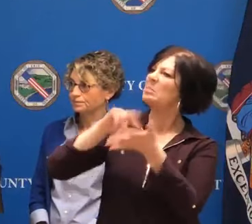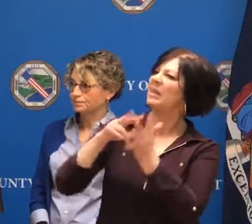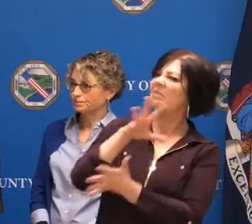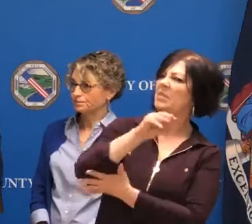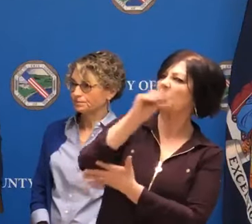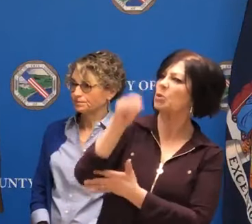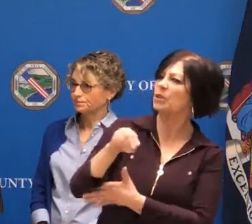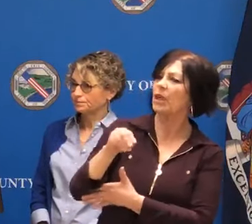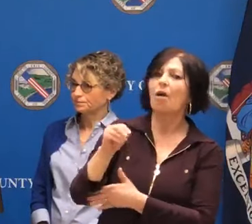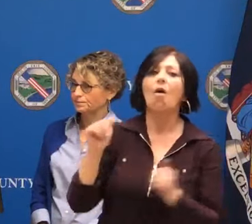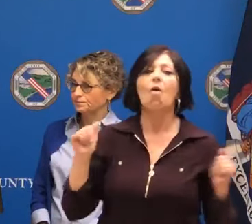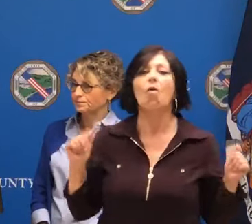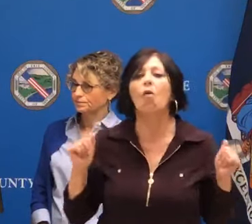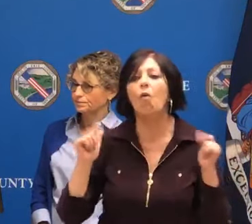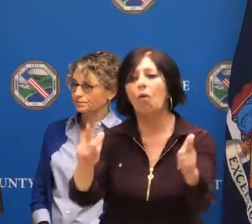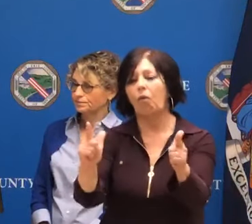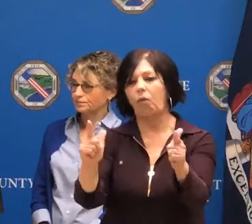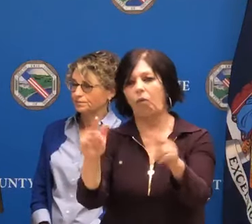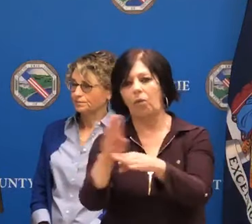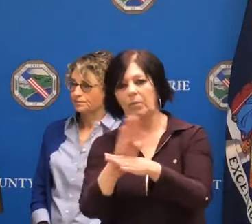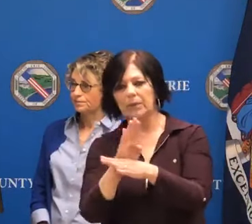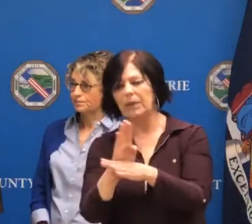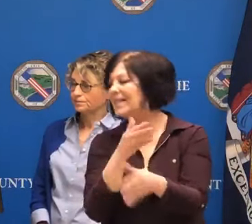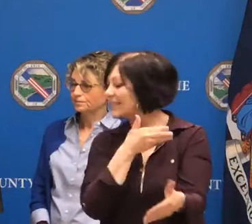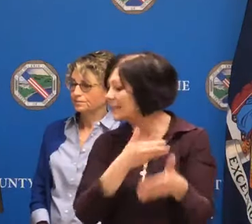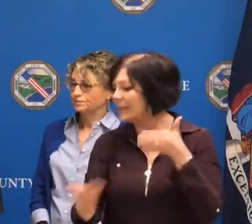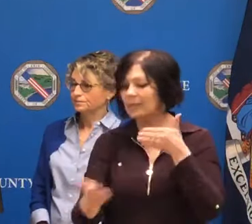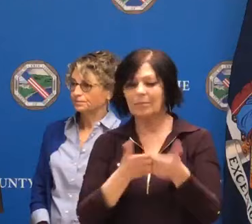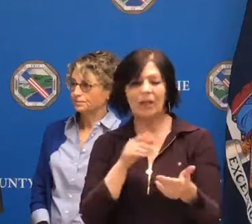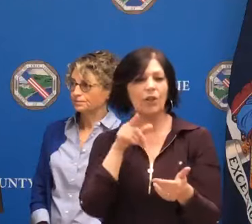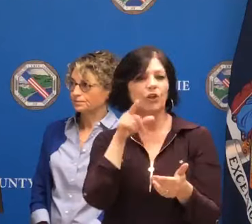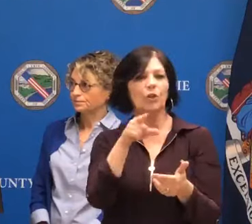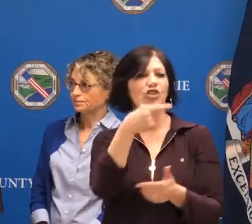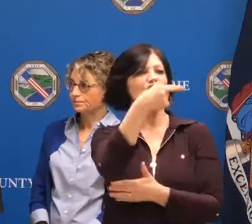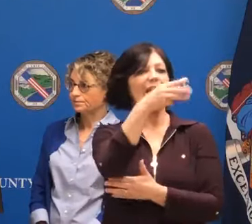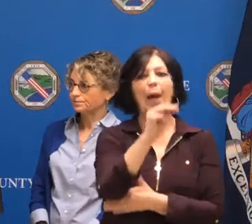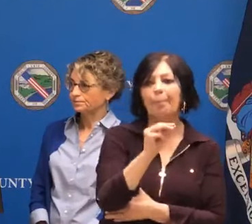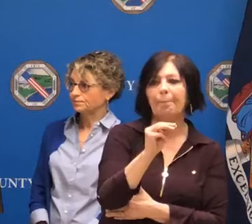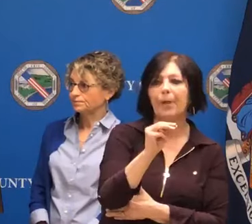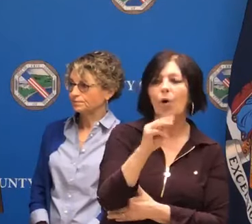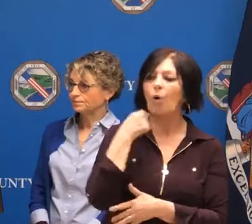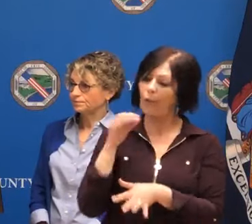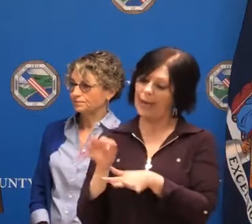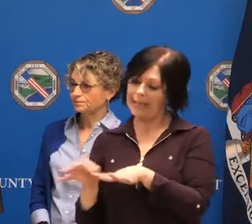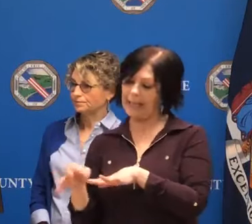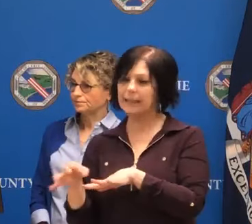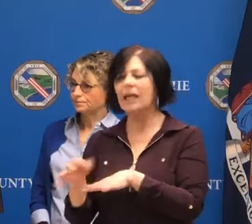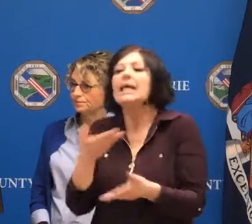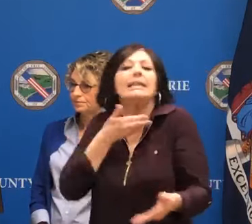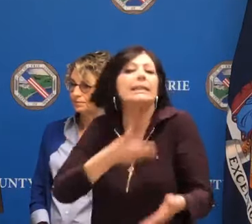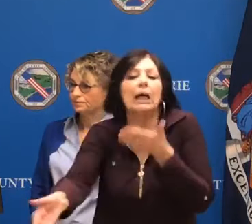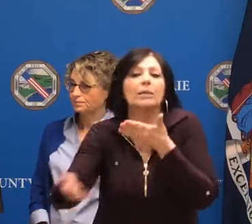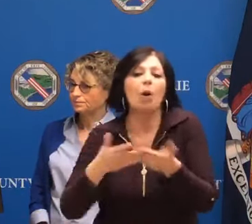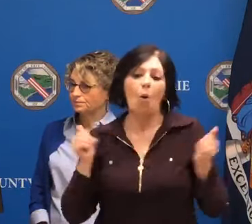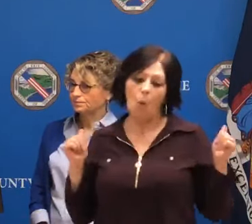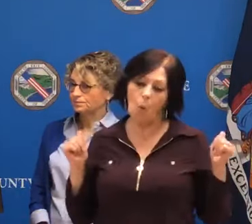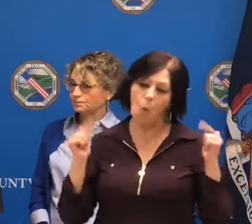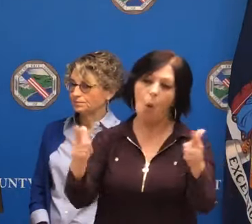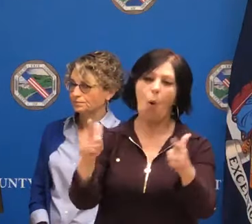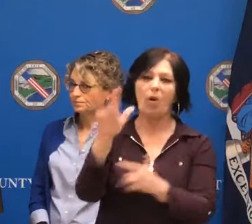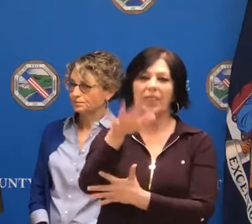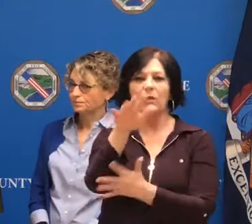50% rule? And the answer is all. It doesn't matter if you're General Motors or a nail salon. They all apply